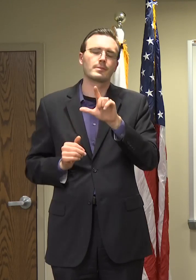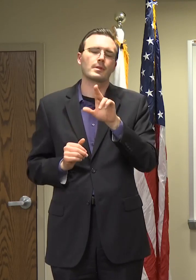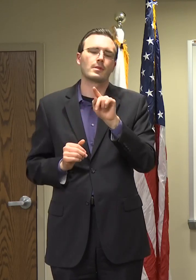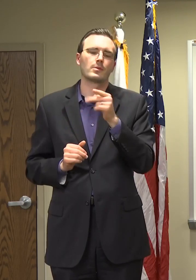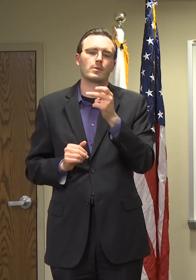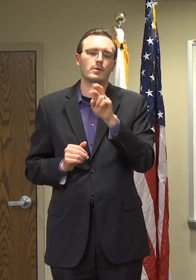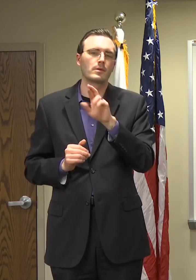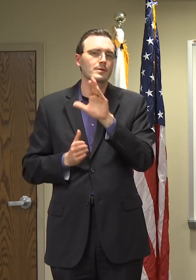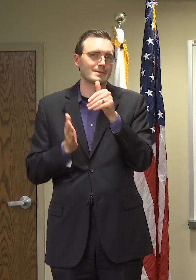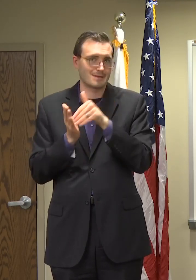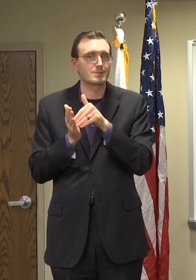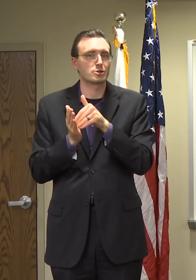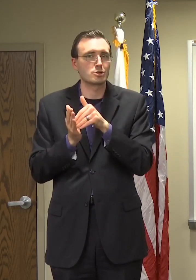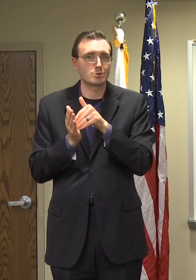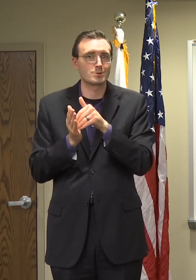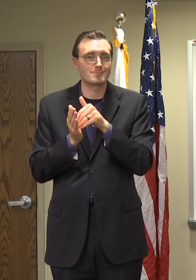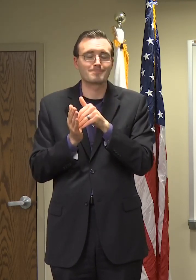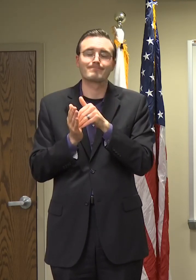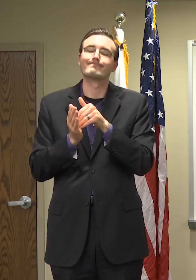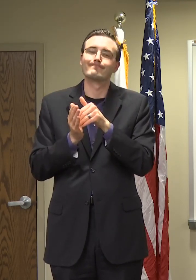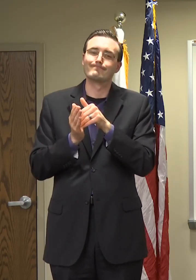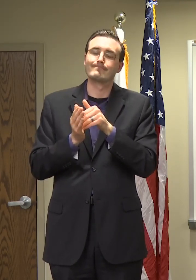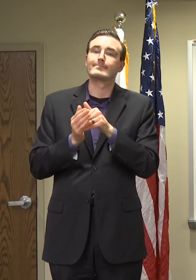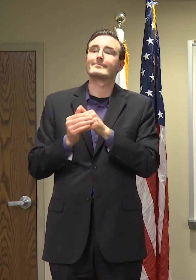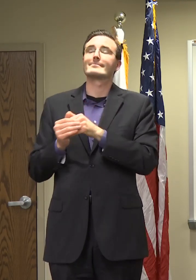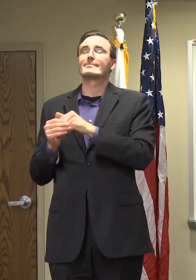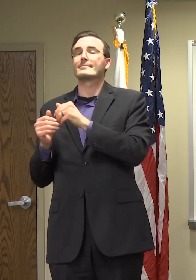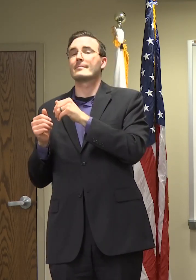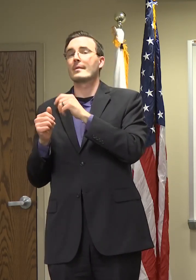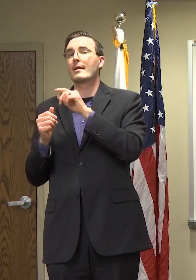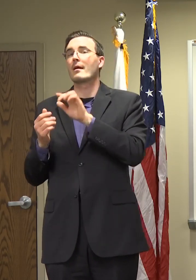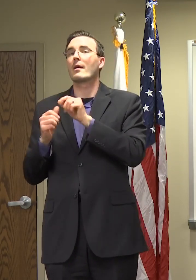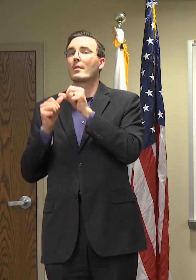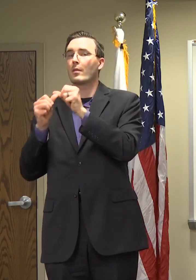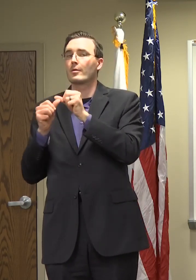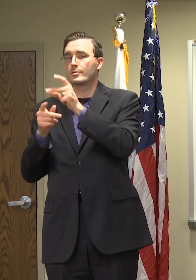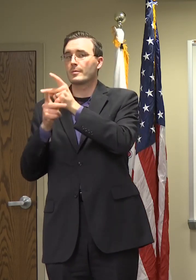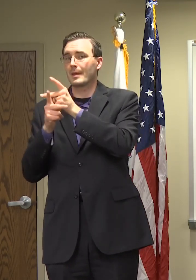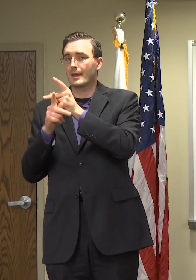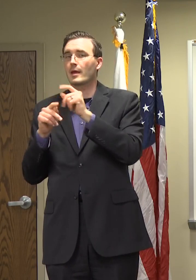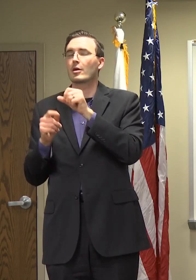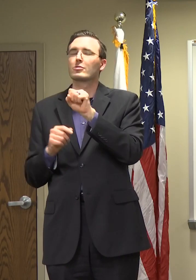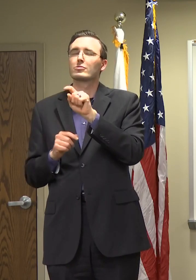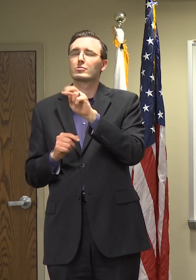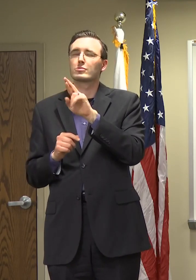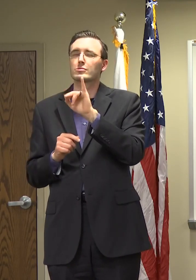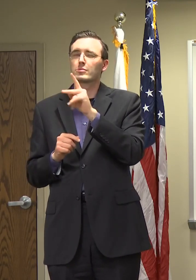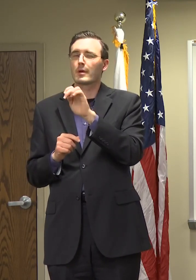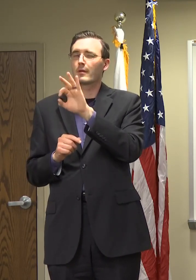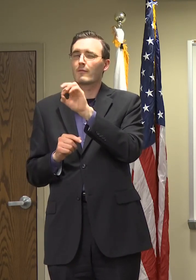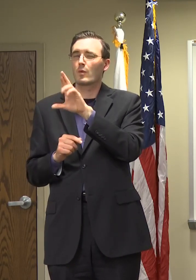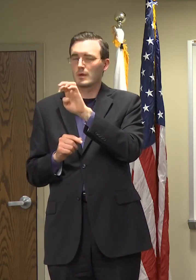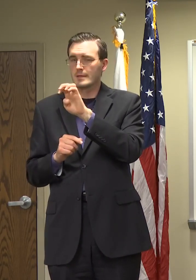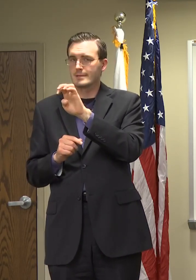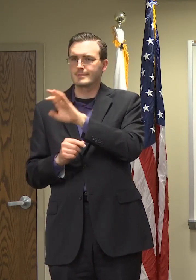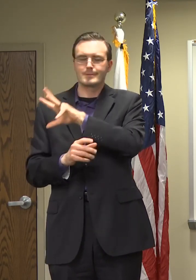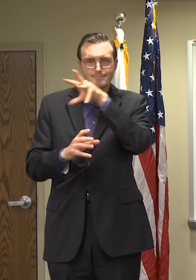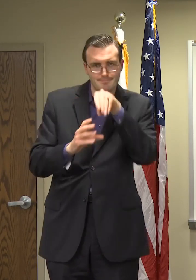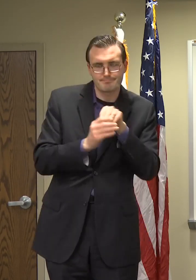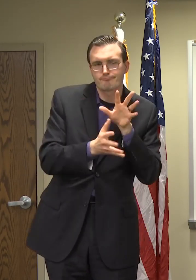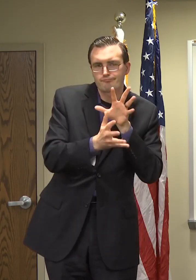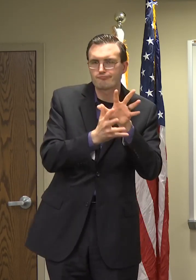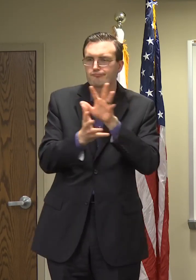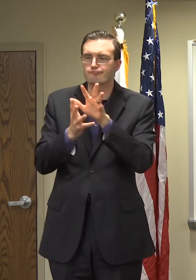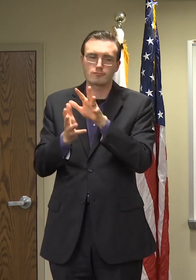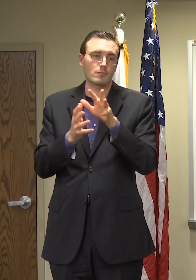care congregate setting strike force team is working with those sites to make sure that they're reviewing procedures and policies about how to lessen the spread